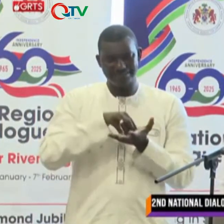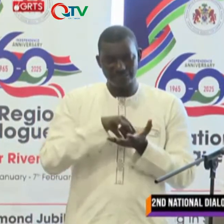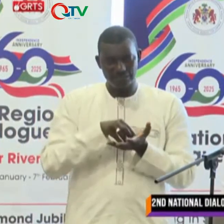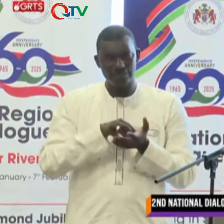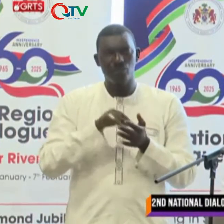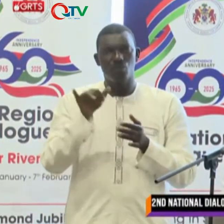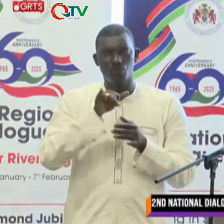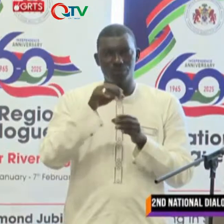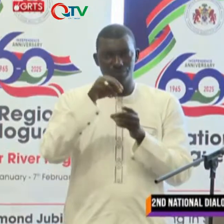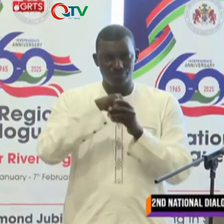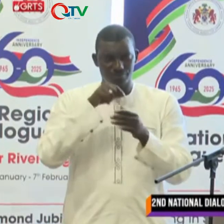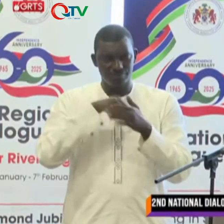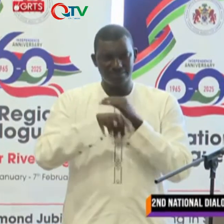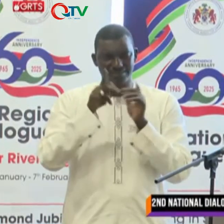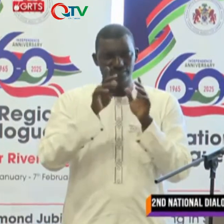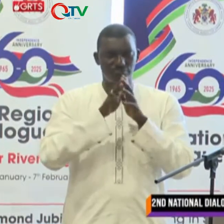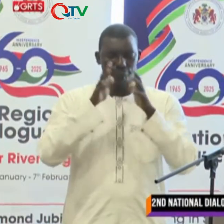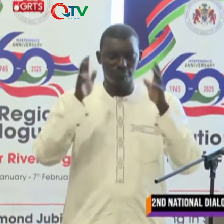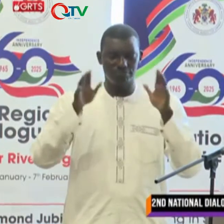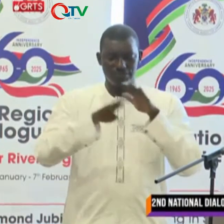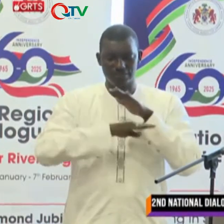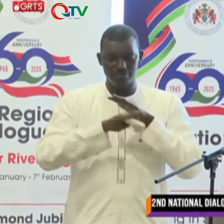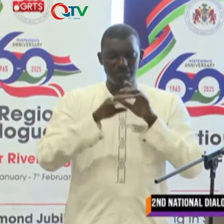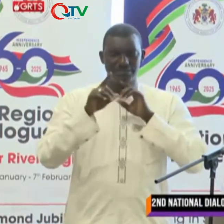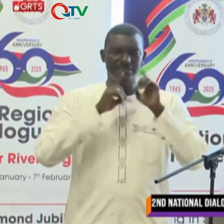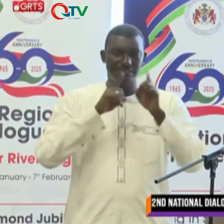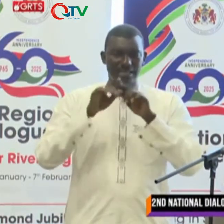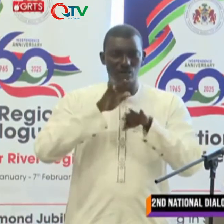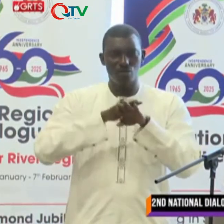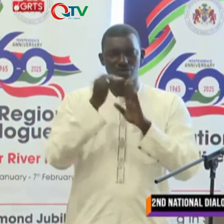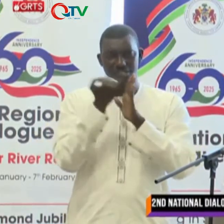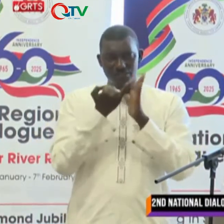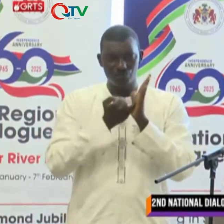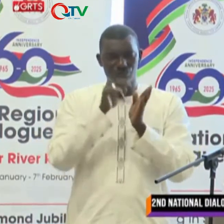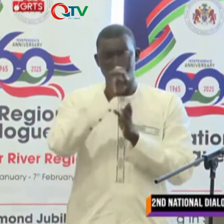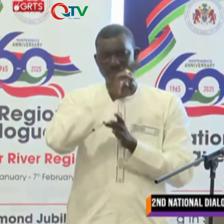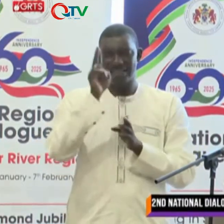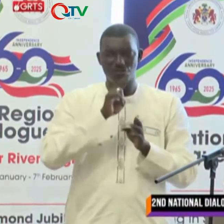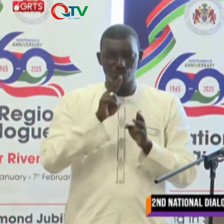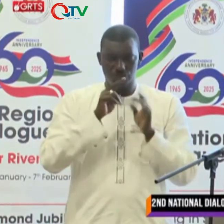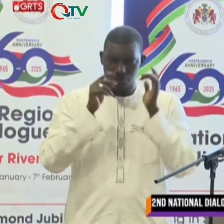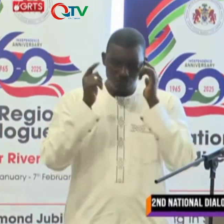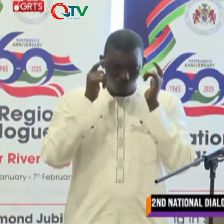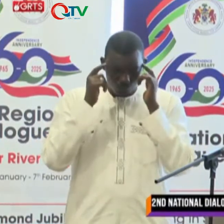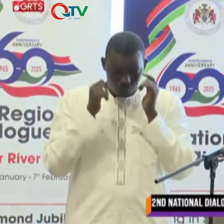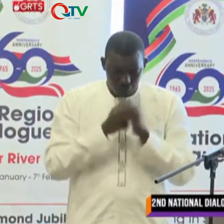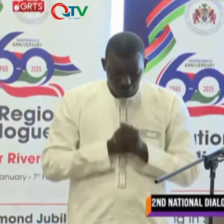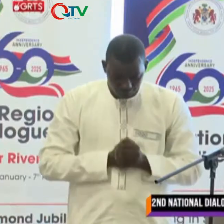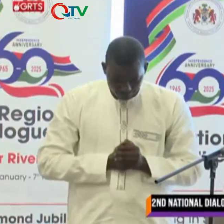that engage in such a broad-based dialogue on issues of national concern.